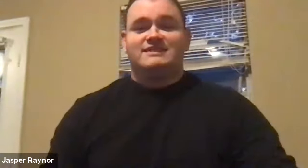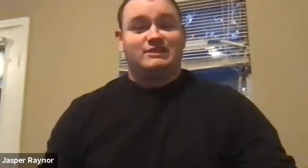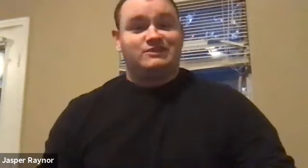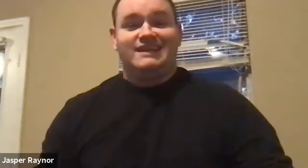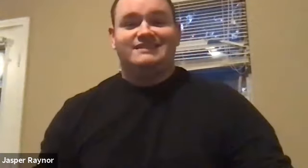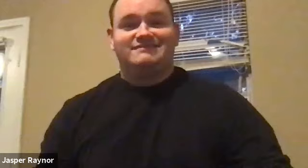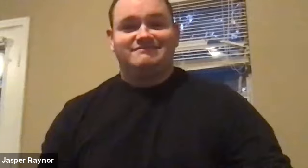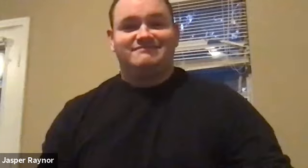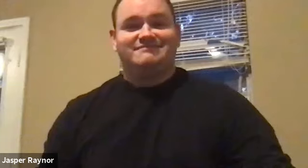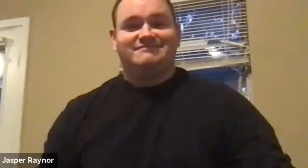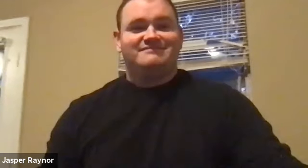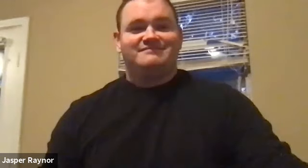How you sign it?